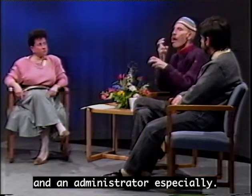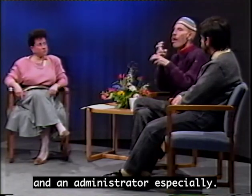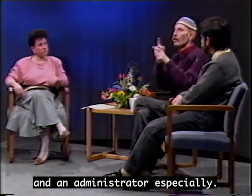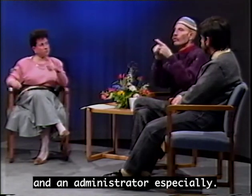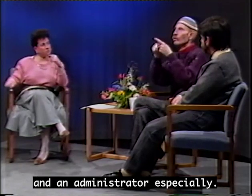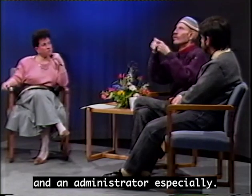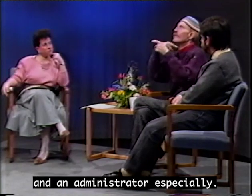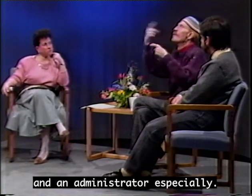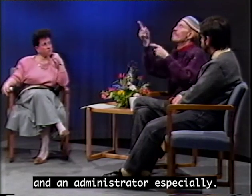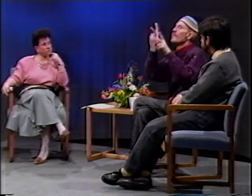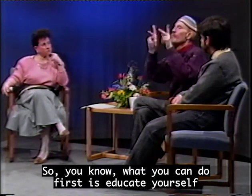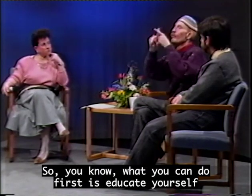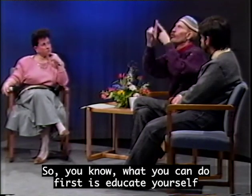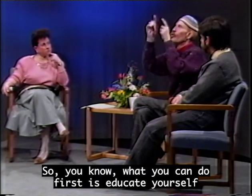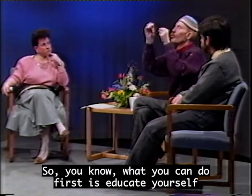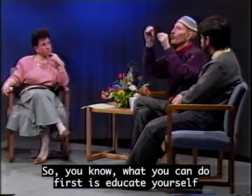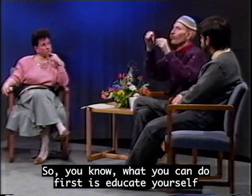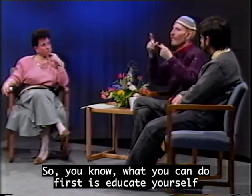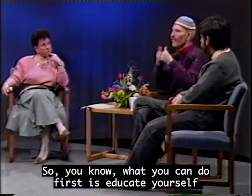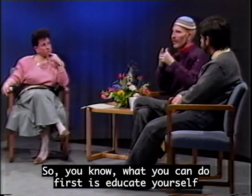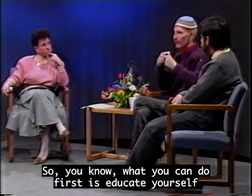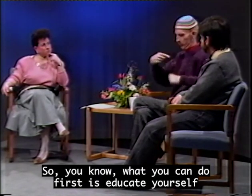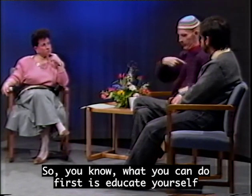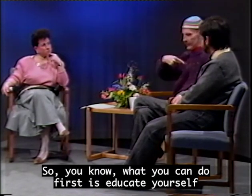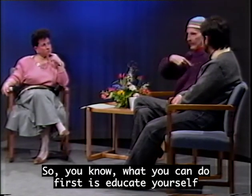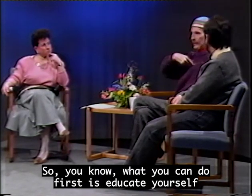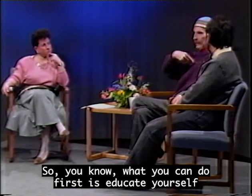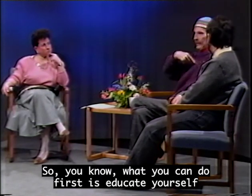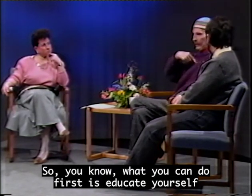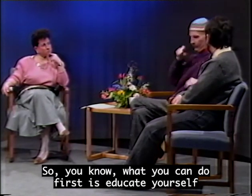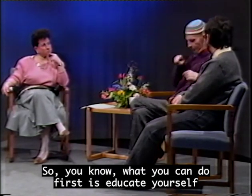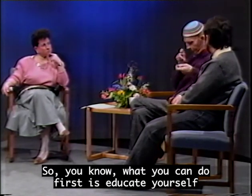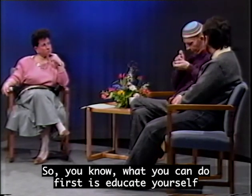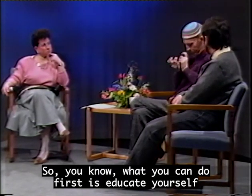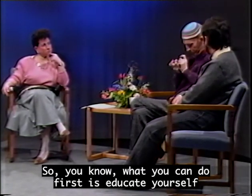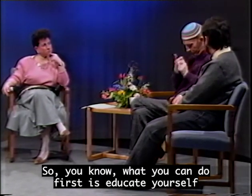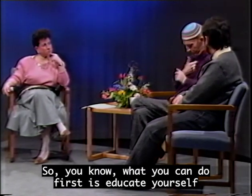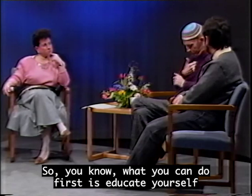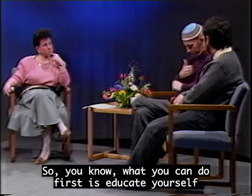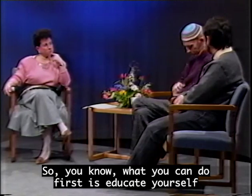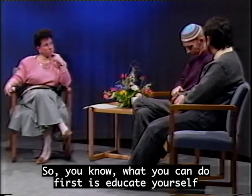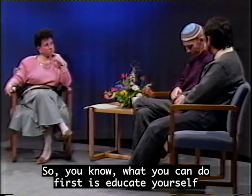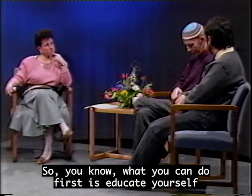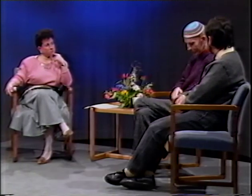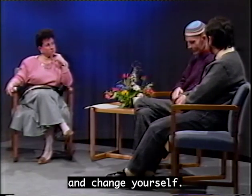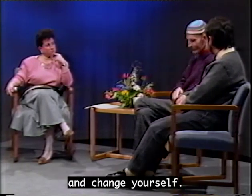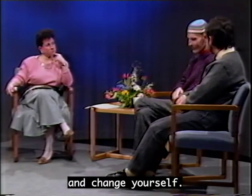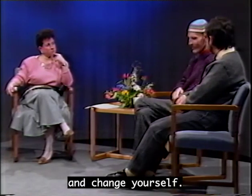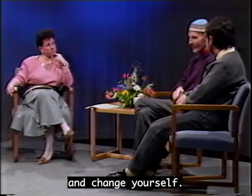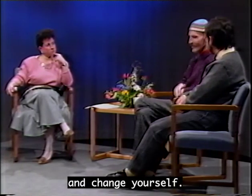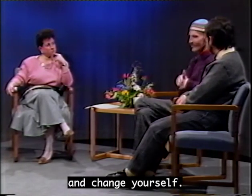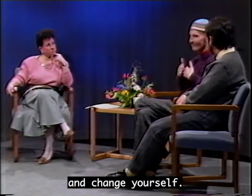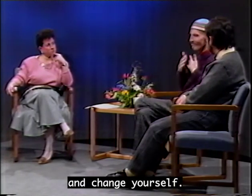administrator especially. So, you know, what you can do first is educate yourself. And change yourself.